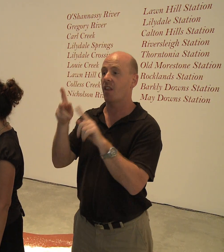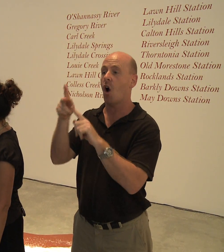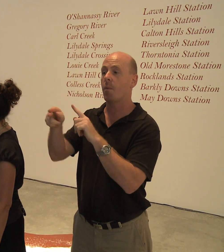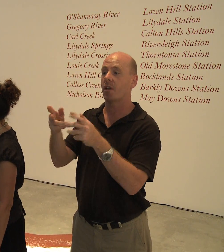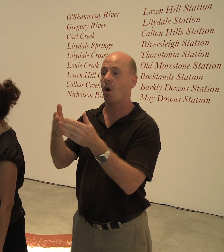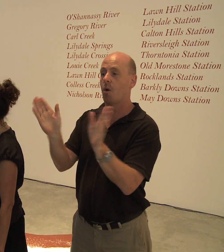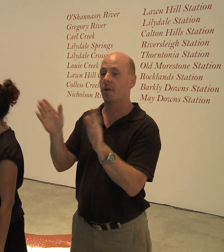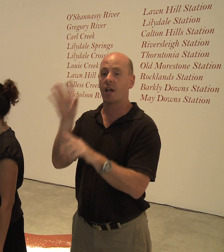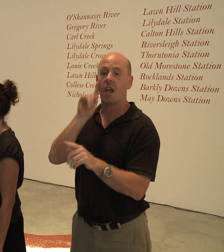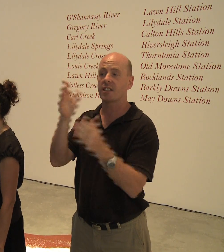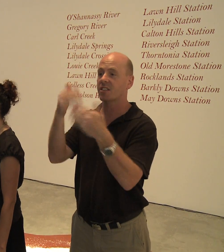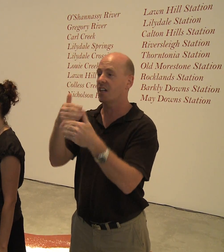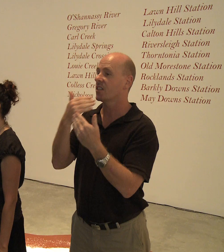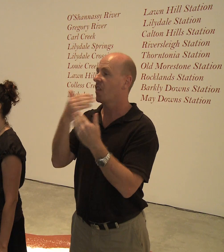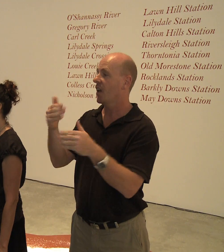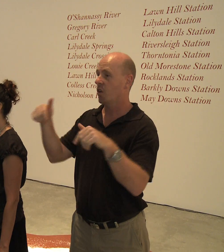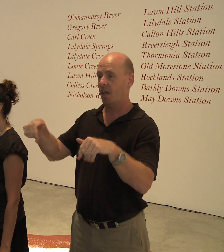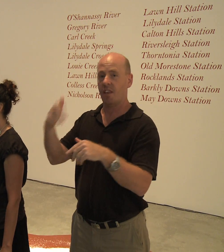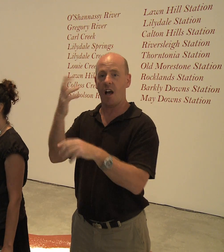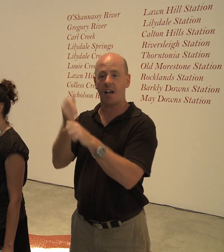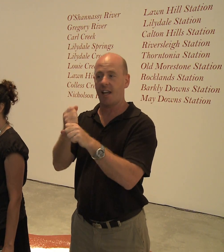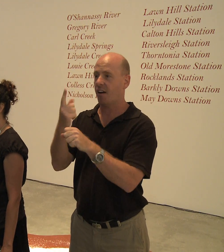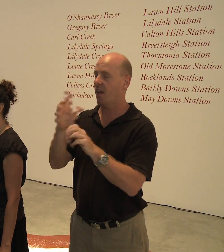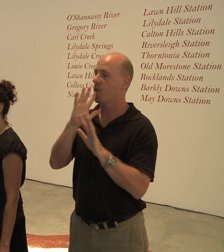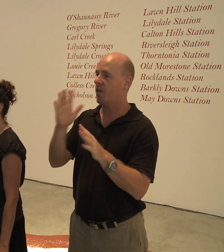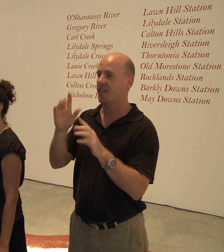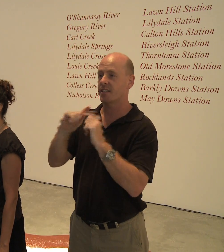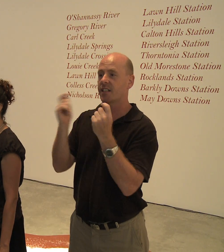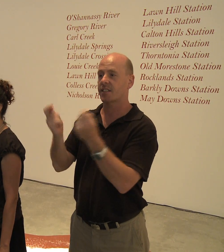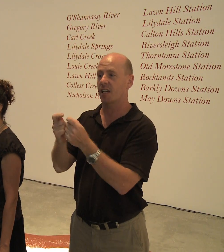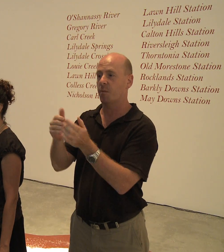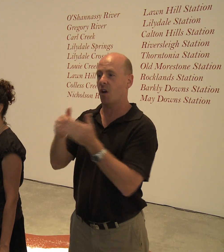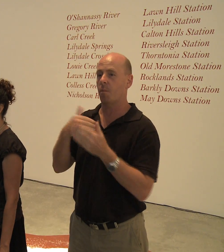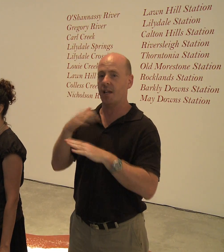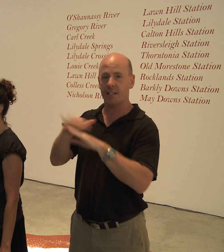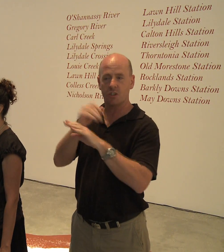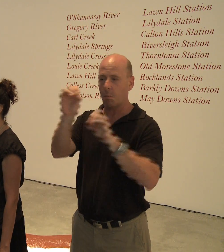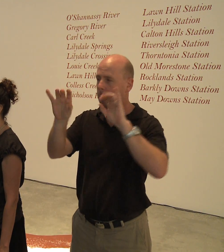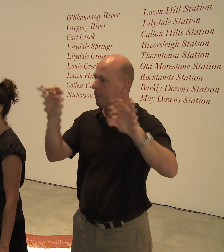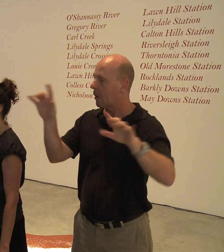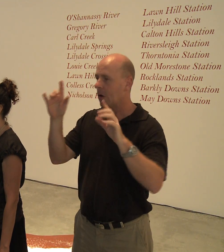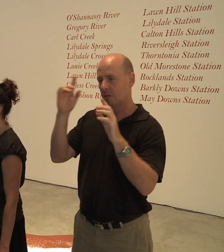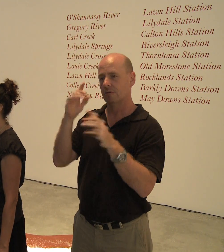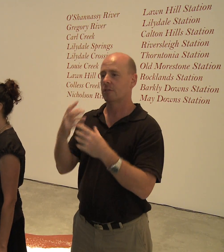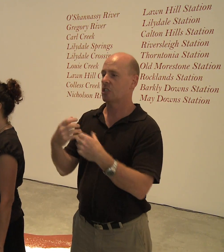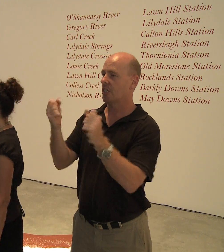too. Once again, thank you to the Queensland Art Gallery and the fabulous crew who helped me install and realise this